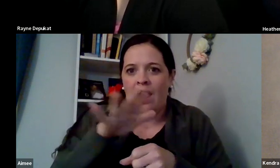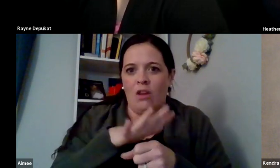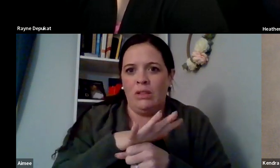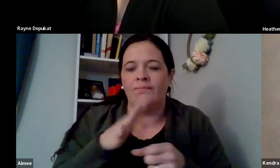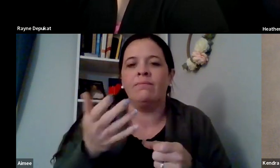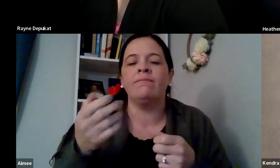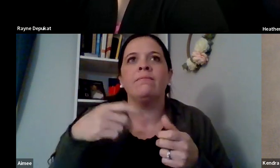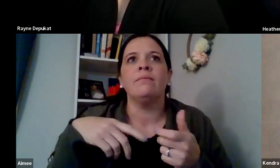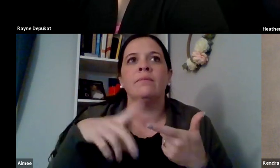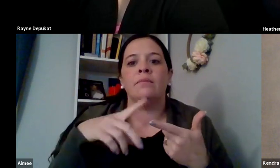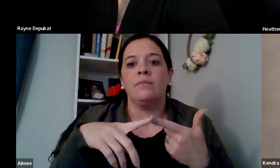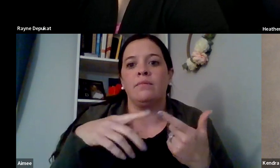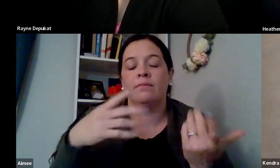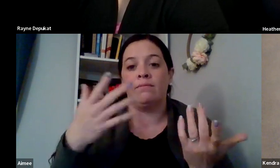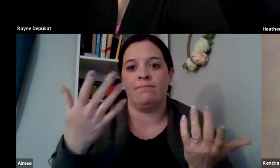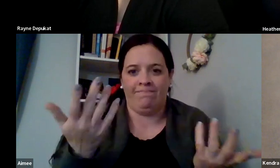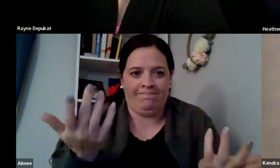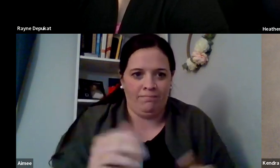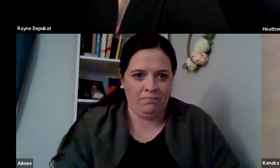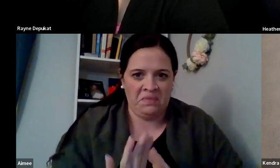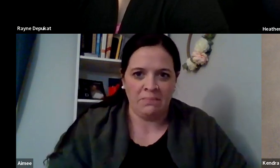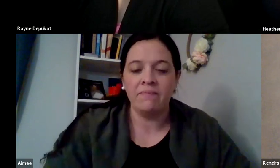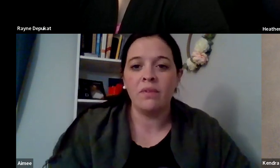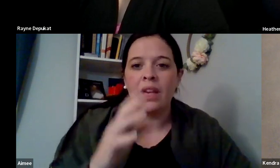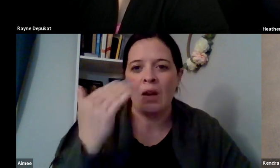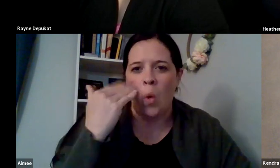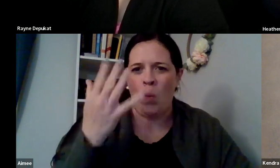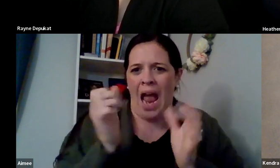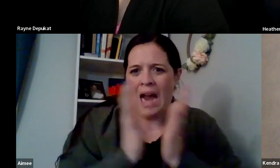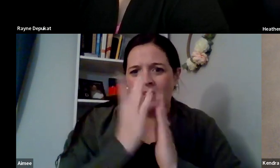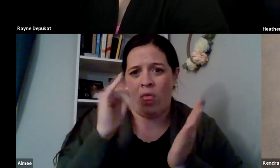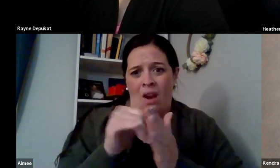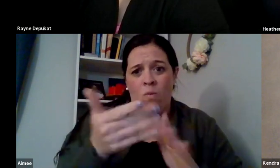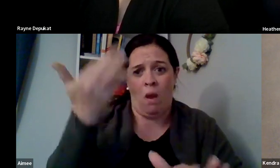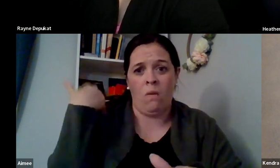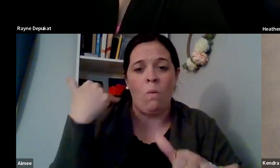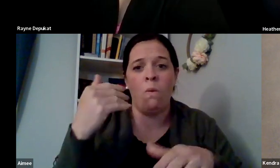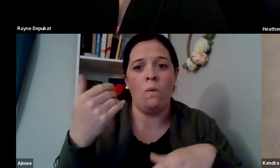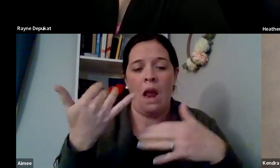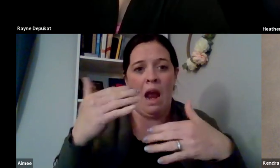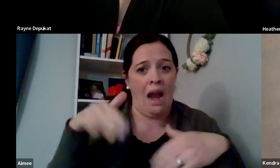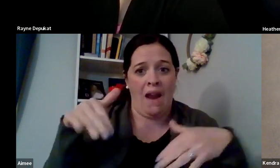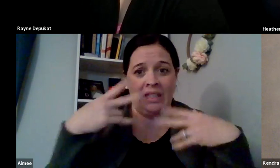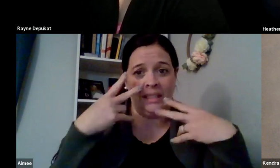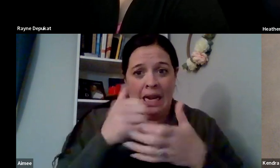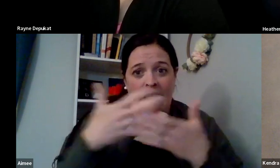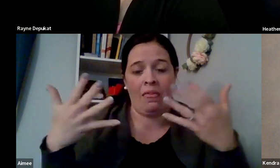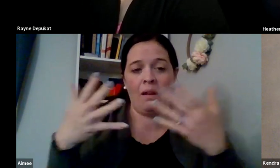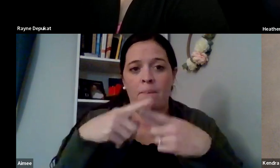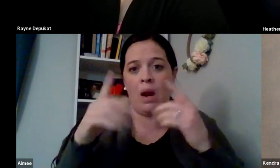What is the role that fills? And yeah, that's it. I know I asked for that a while ago and I haven't